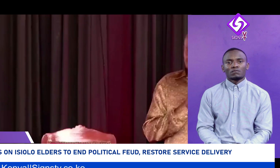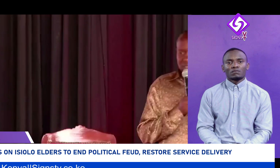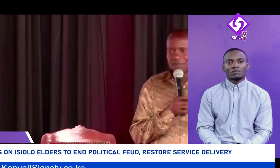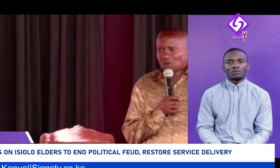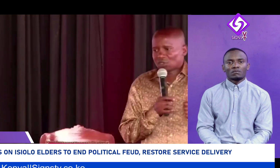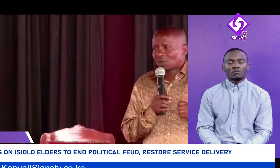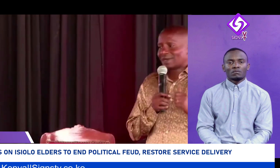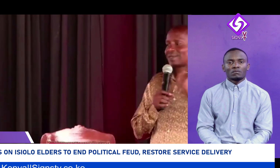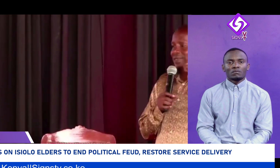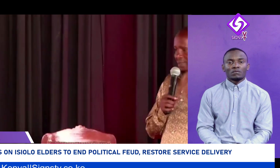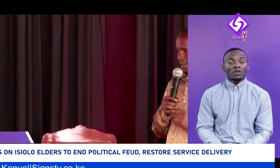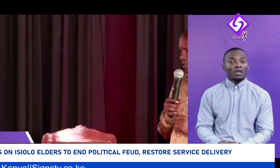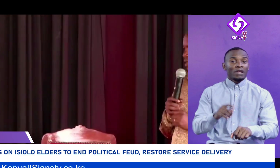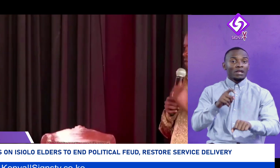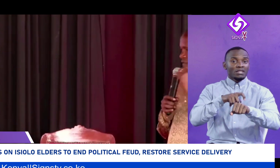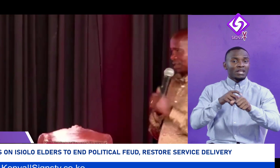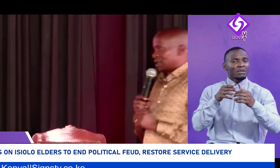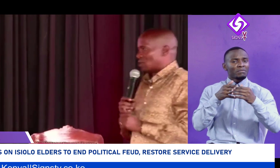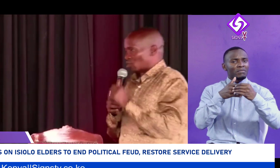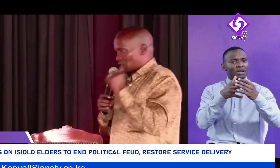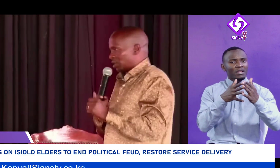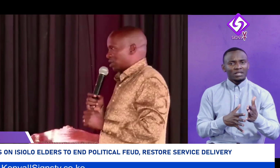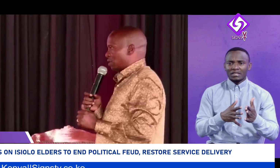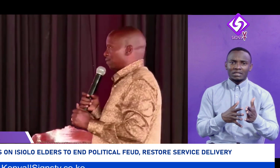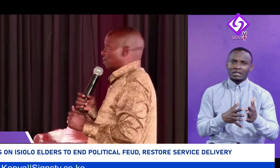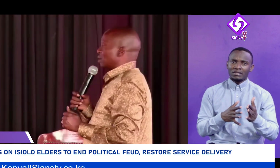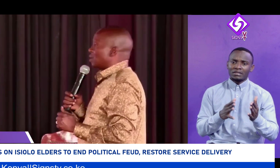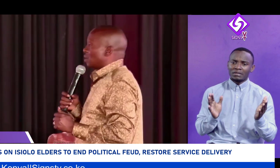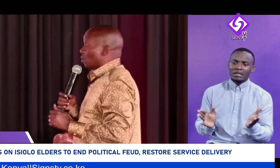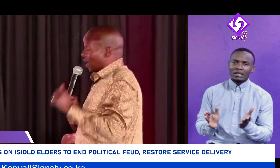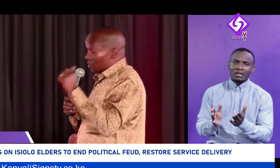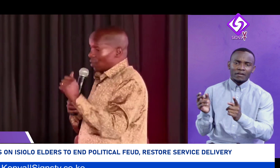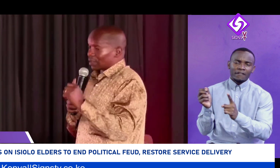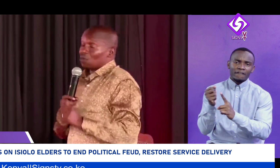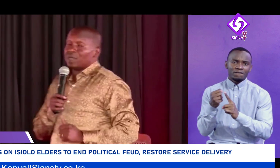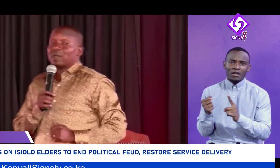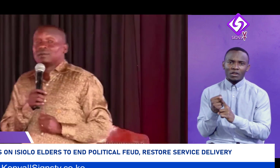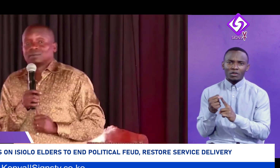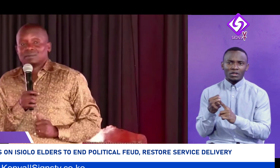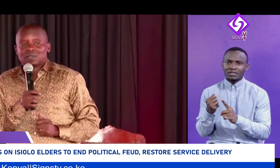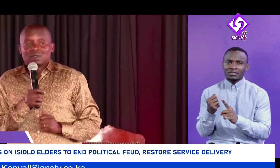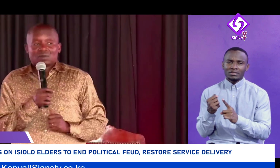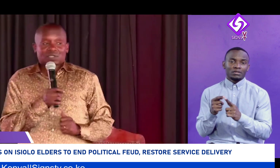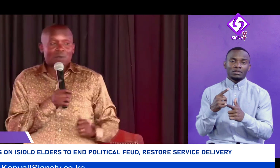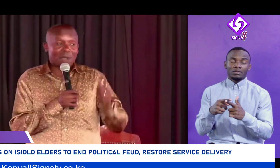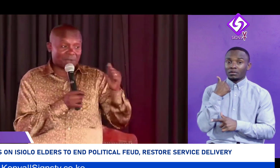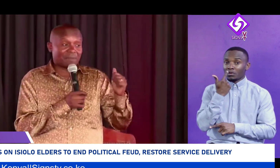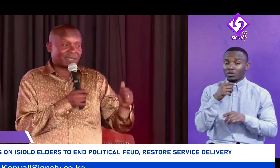Wakati viongozi wanaleta kisirani na vita na uchochezi, wananchi wataumia. Kwa sababu mambo ya